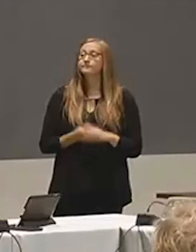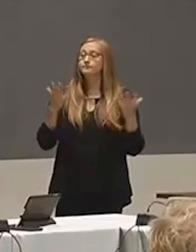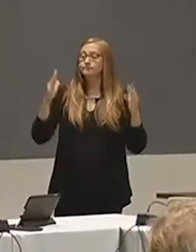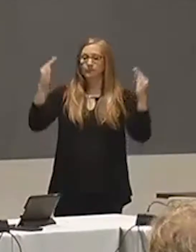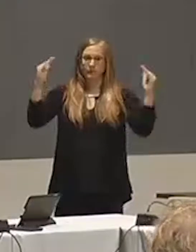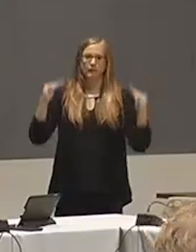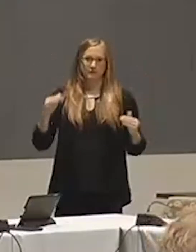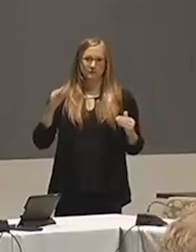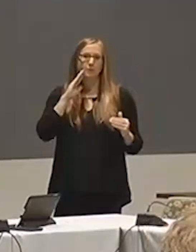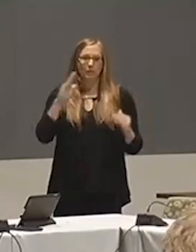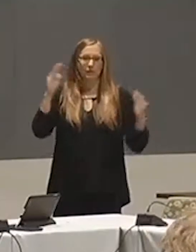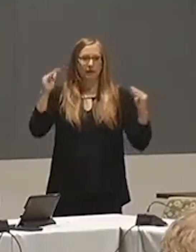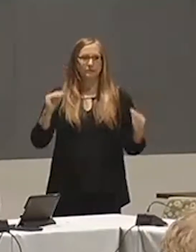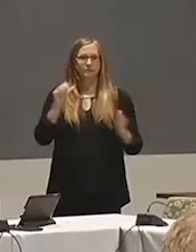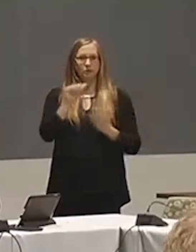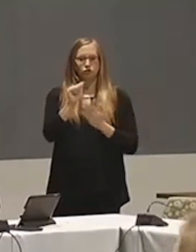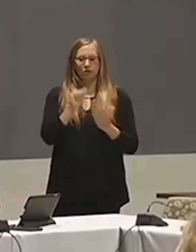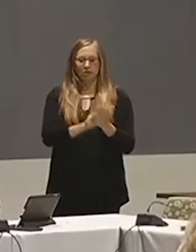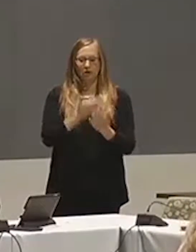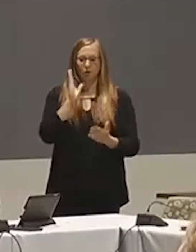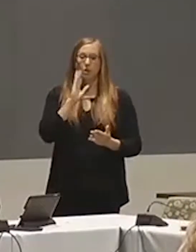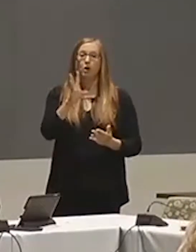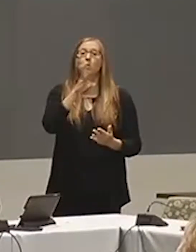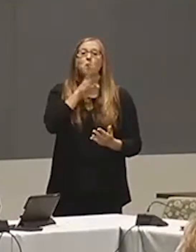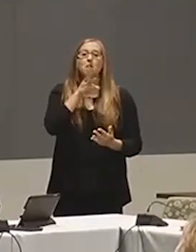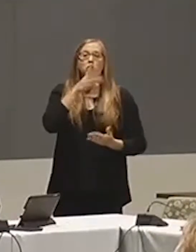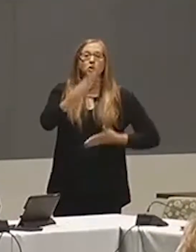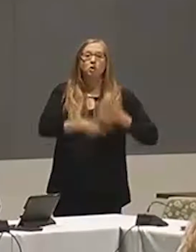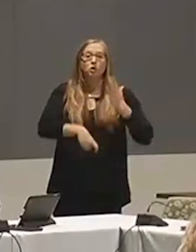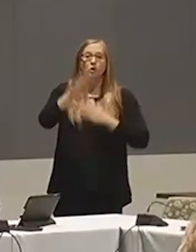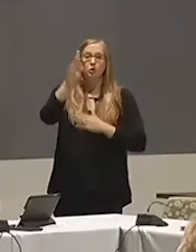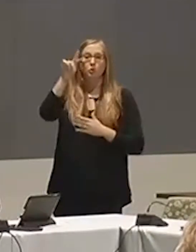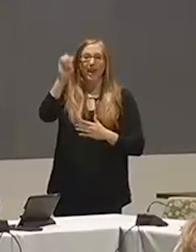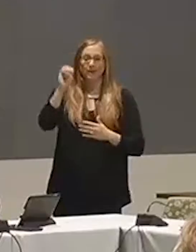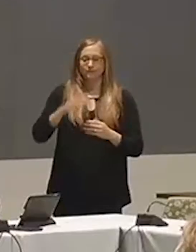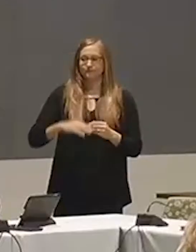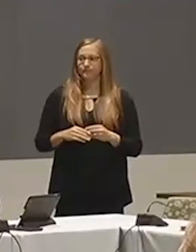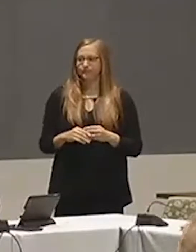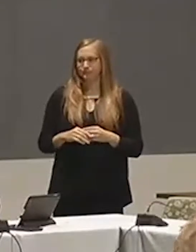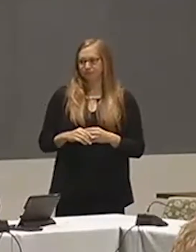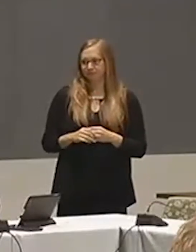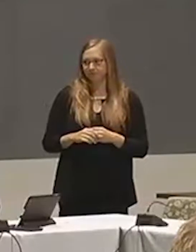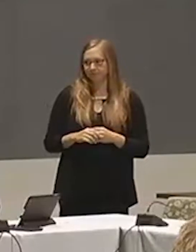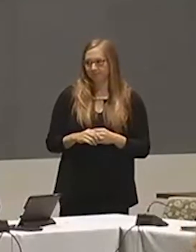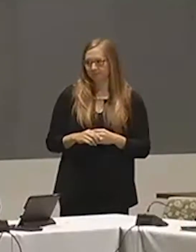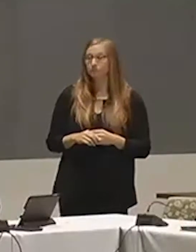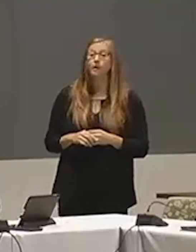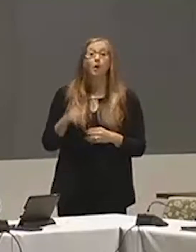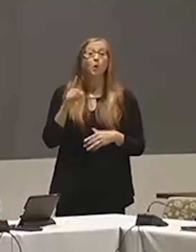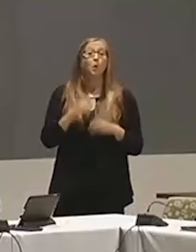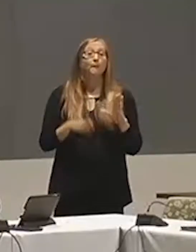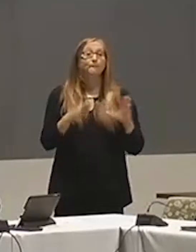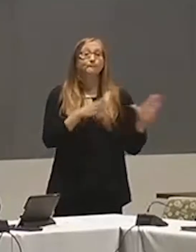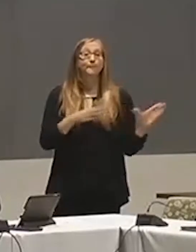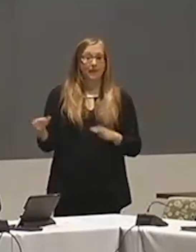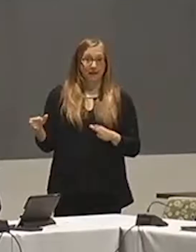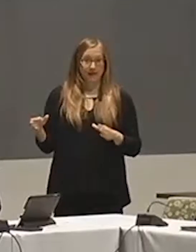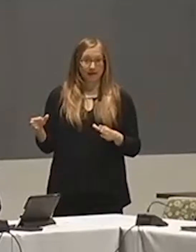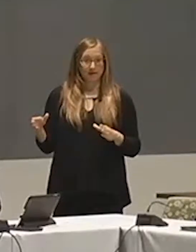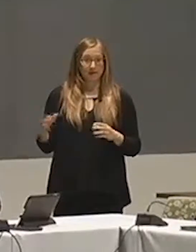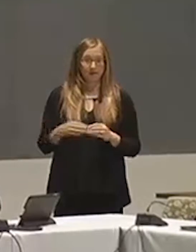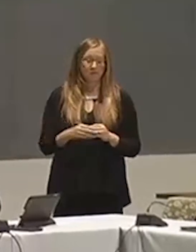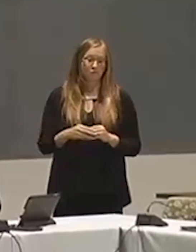next item, which is water rates overview. Now, what we had planned, we had a couple parking